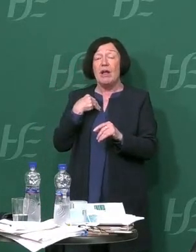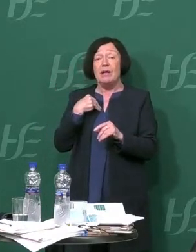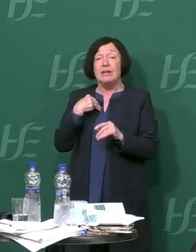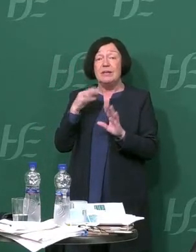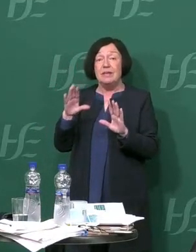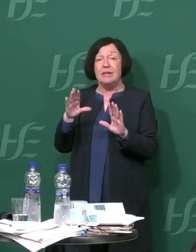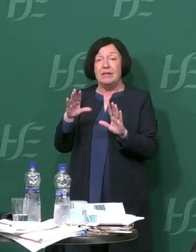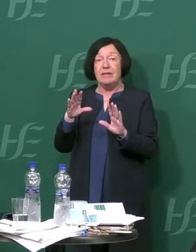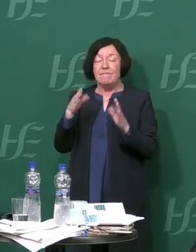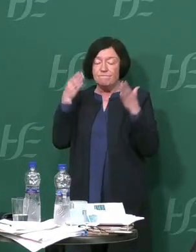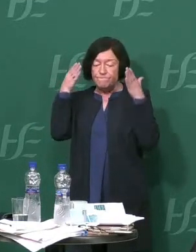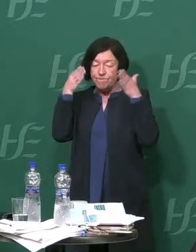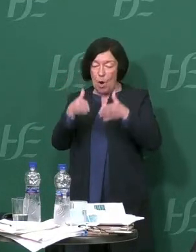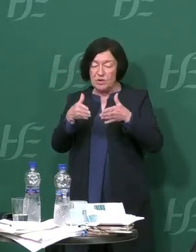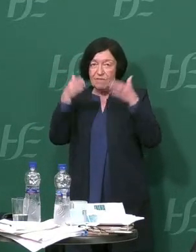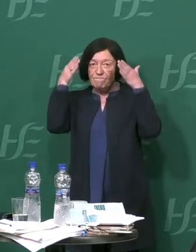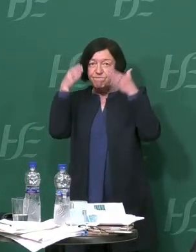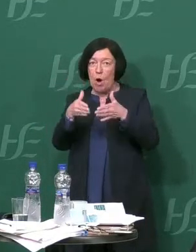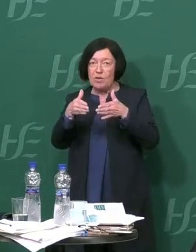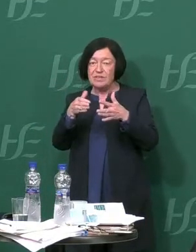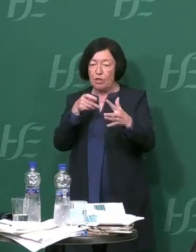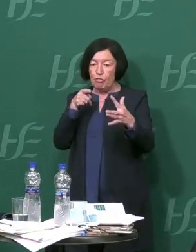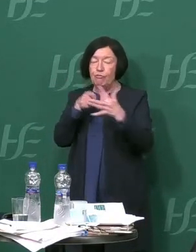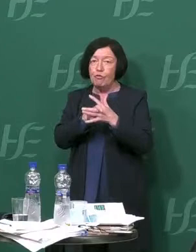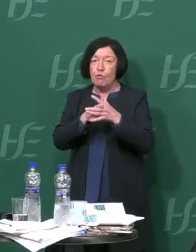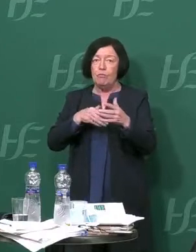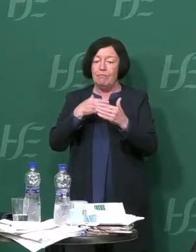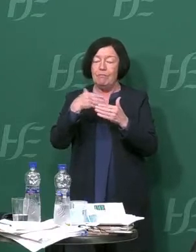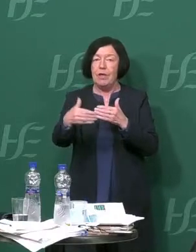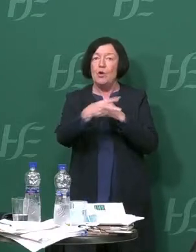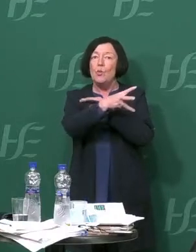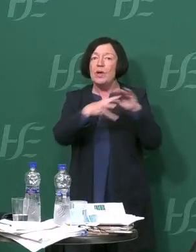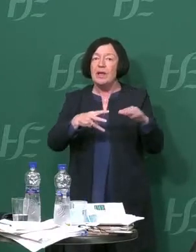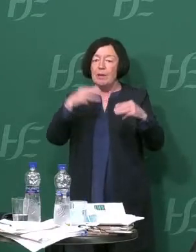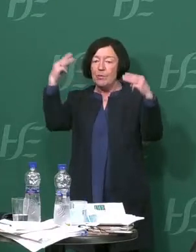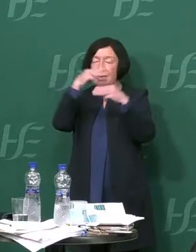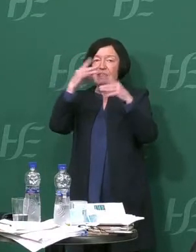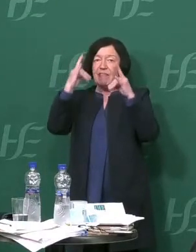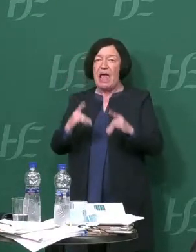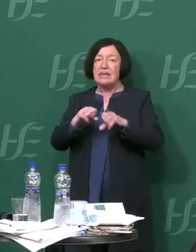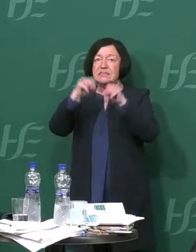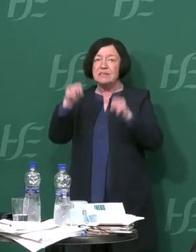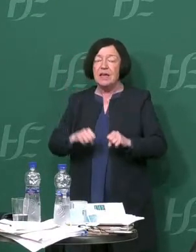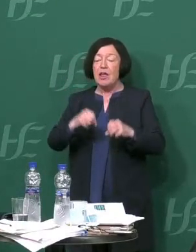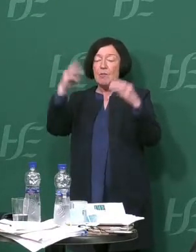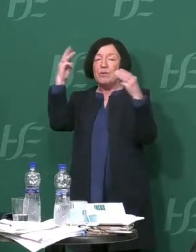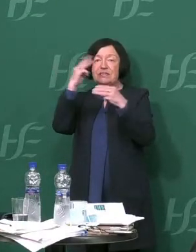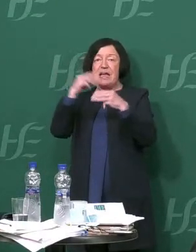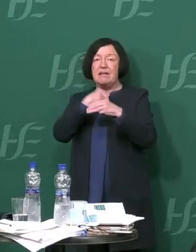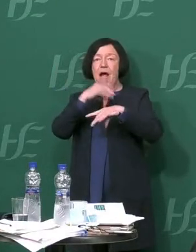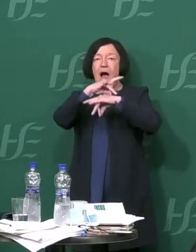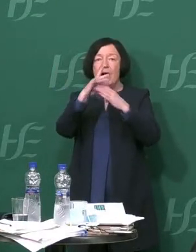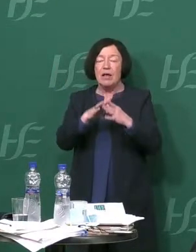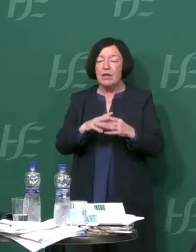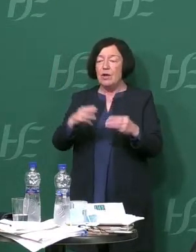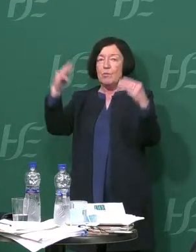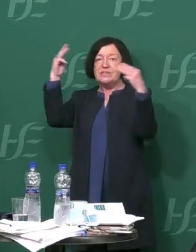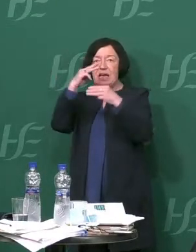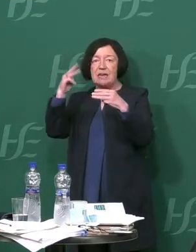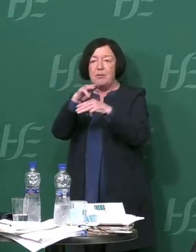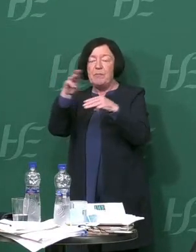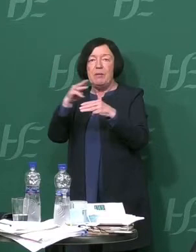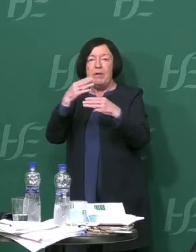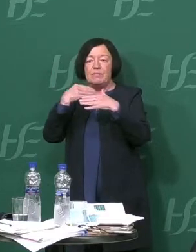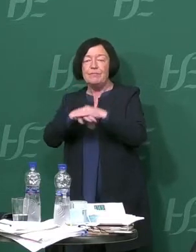we're very focused on getting us through these next few weeks, protecting the health system, protecting our hospitals, protecting less people from